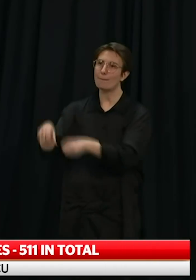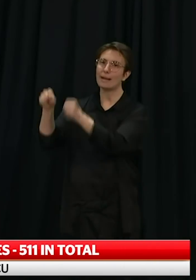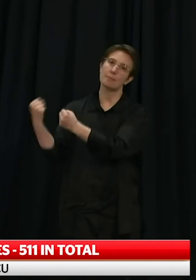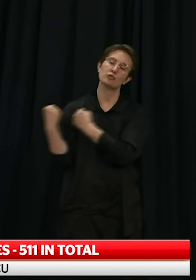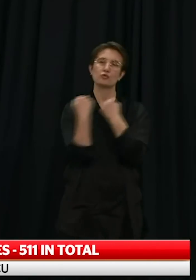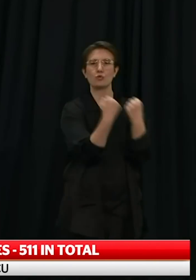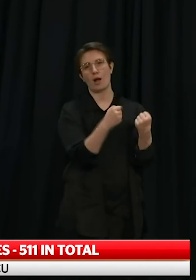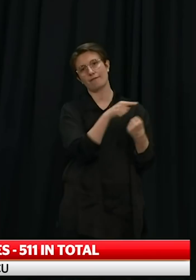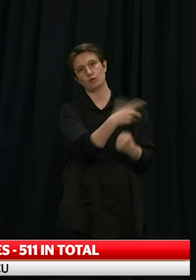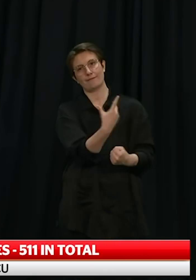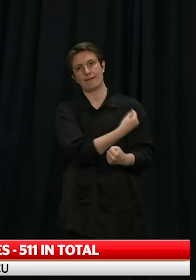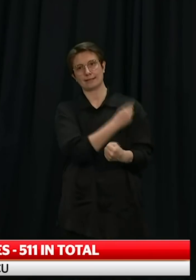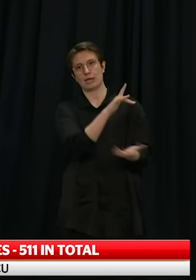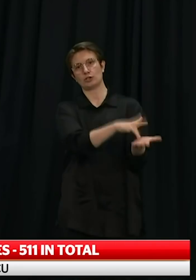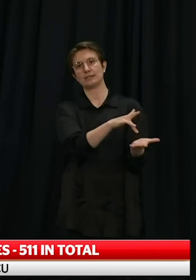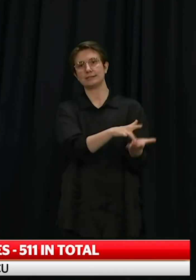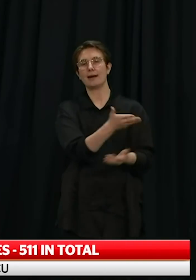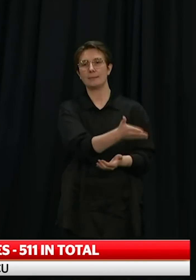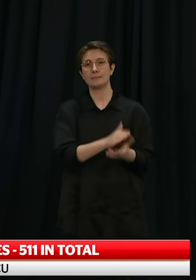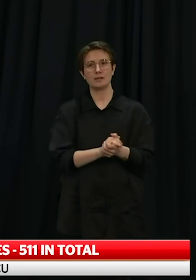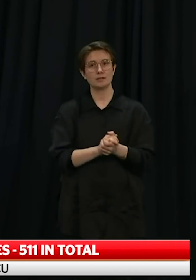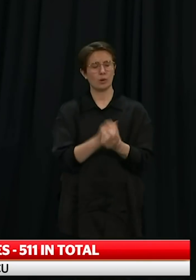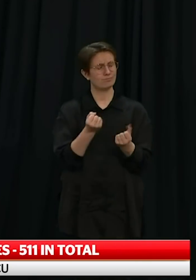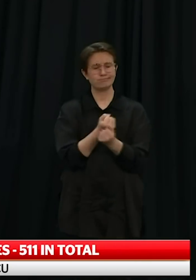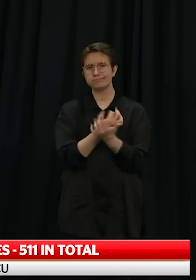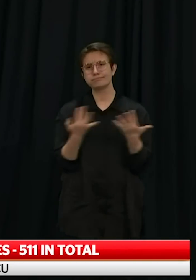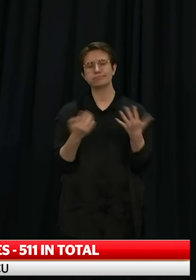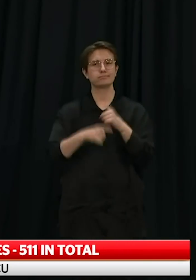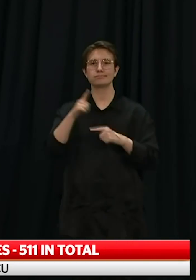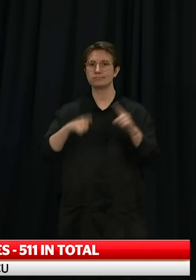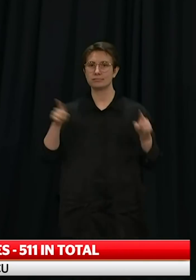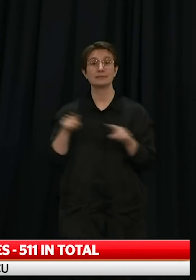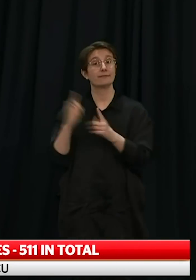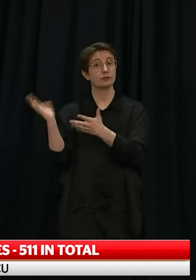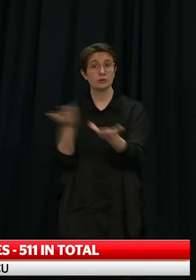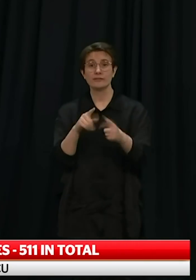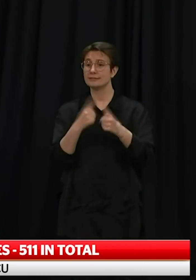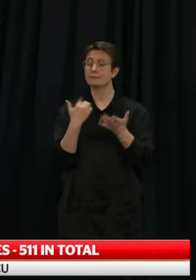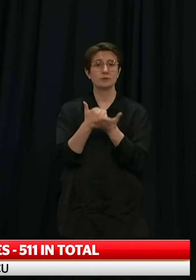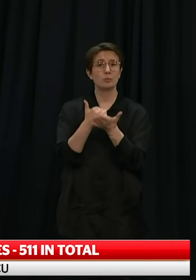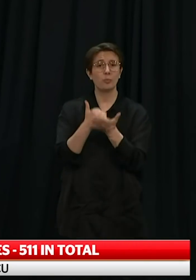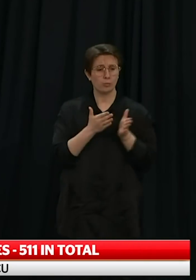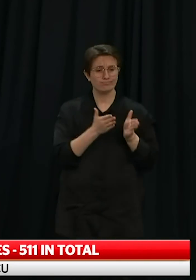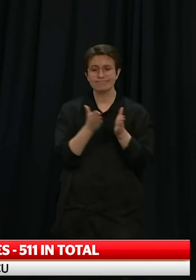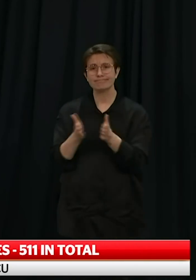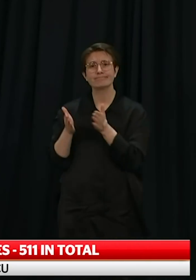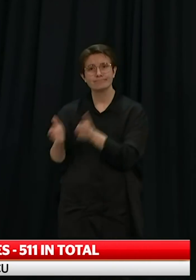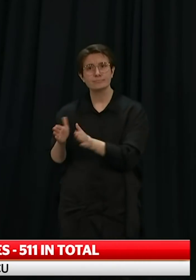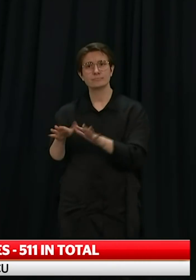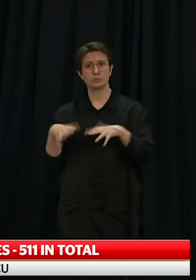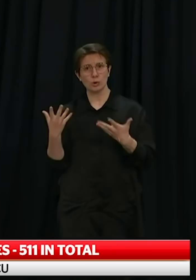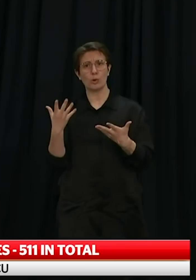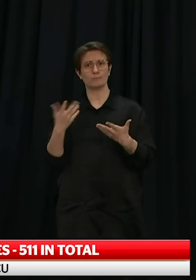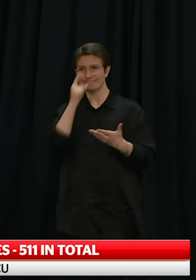place to help everyone get through this period of restrictions as we tackle COVID-19. And I guess I would summarise